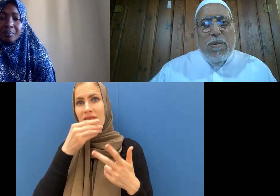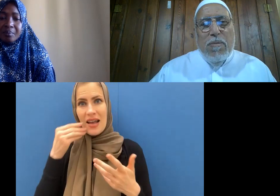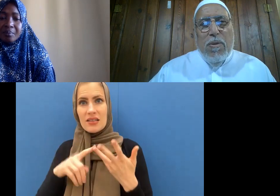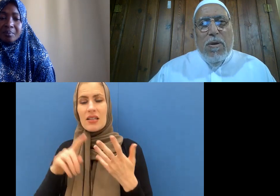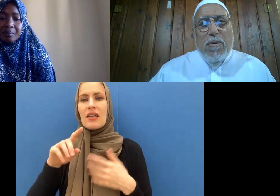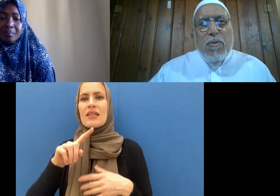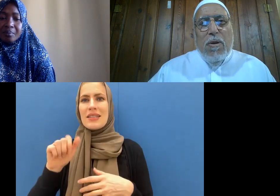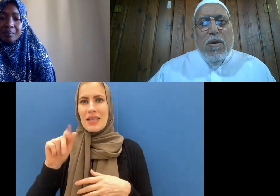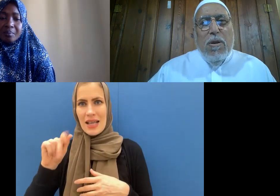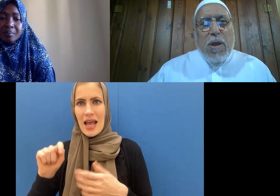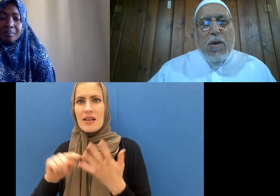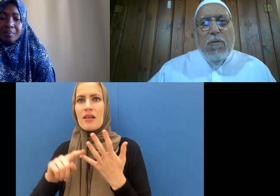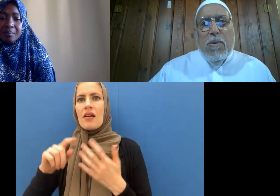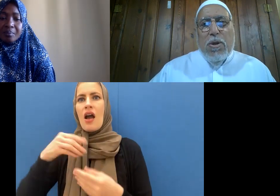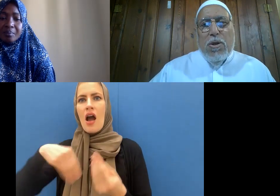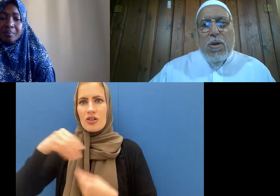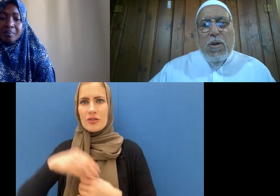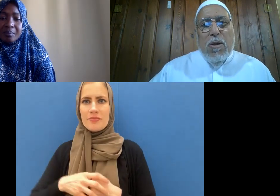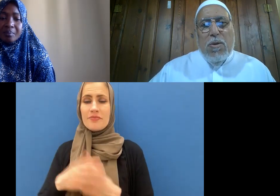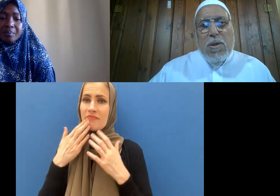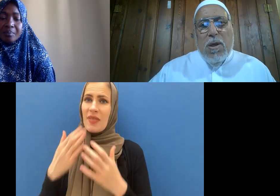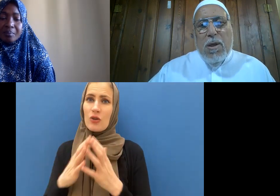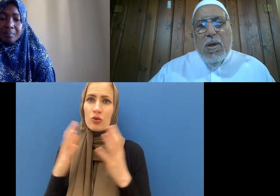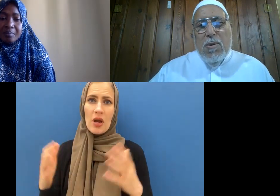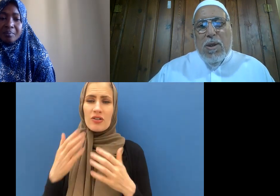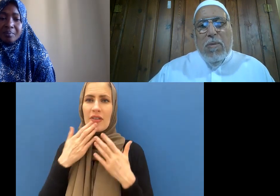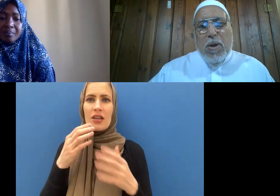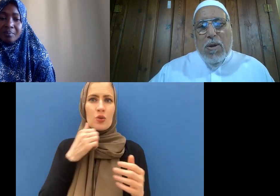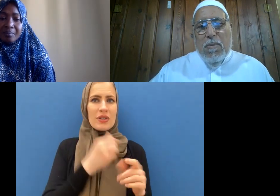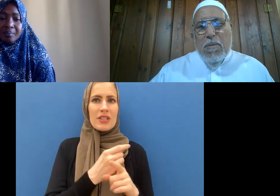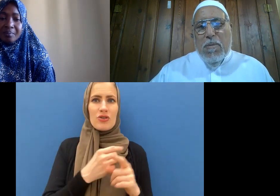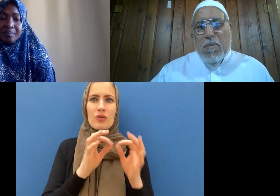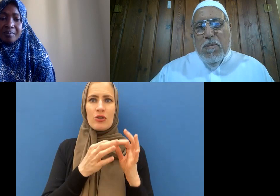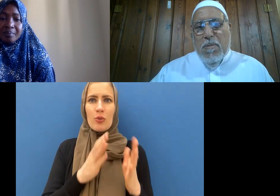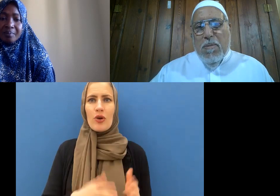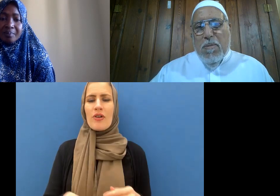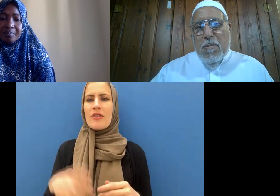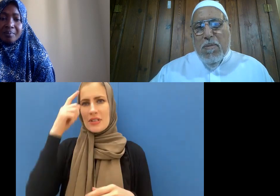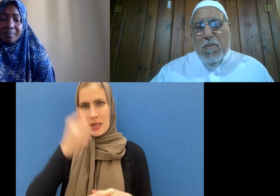hajj. Thank you very much. Thank you, Sister Heidi. Wassalamu alaikum.